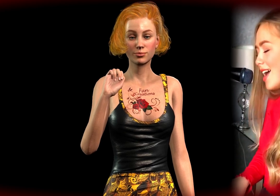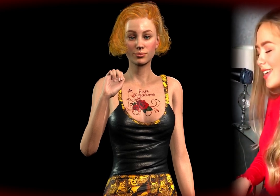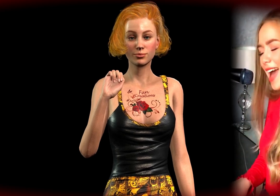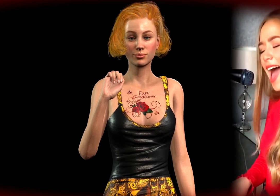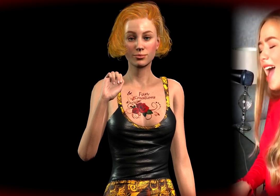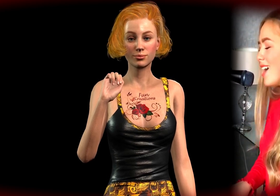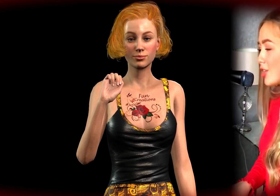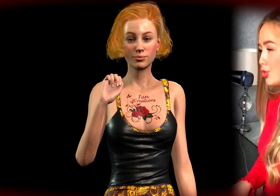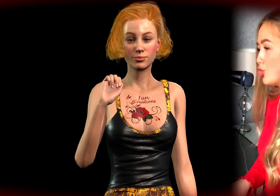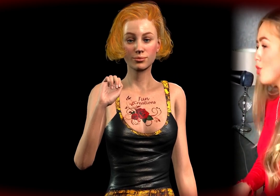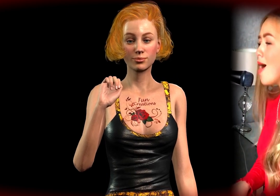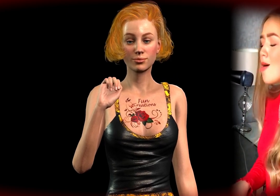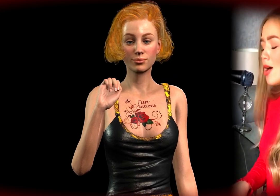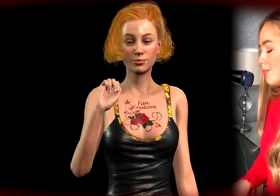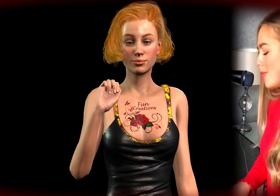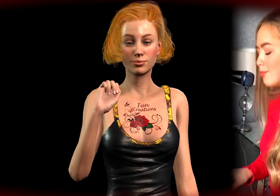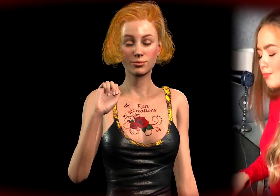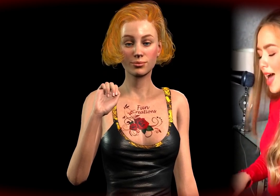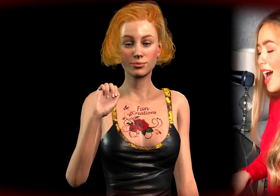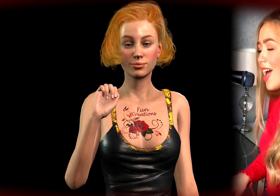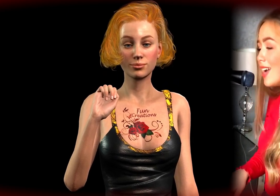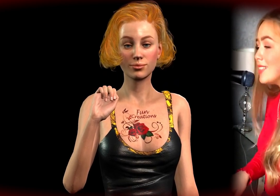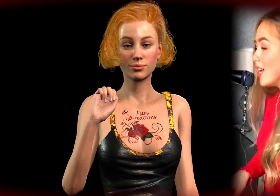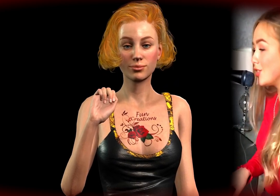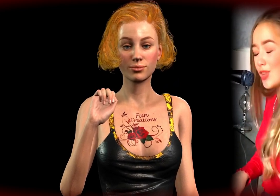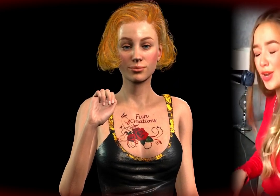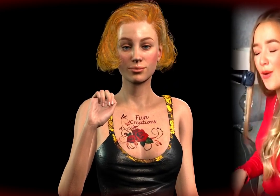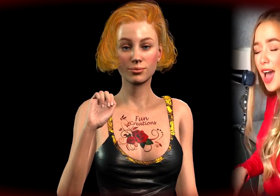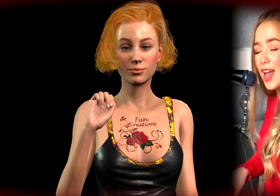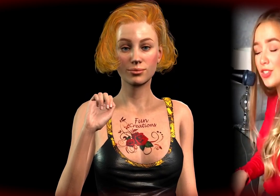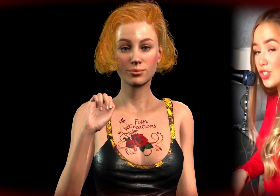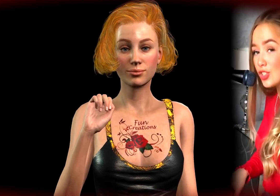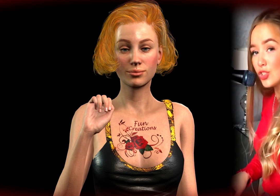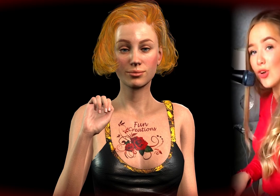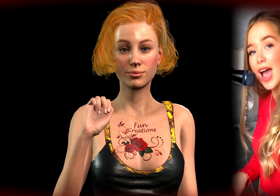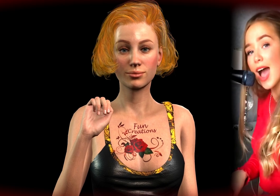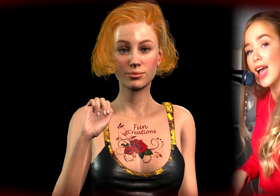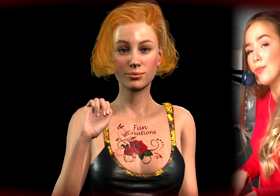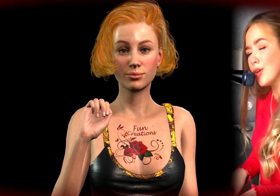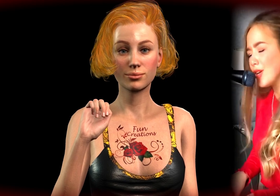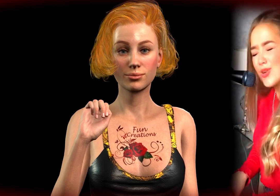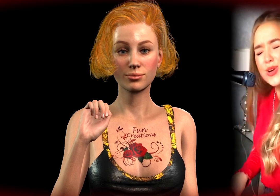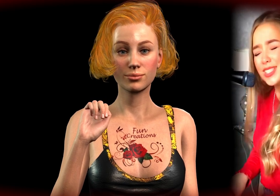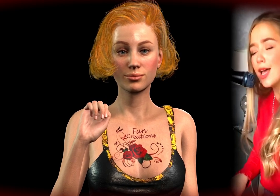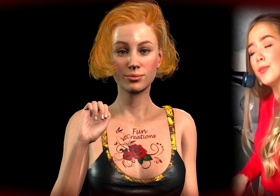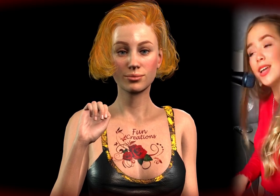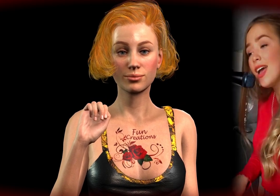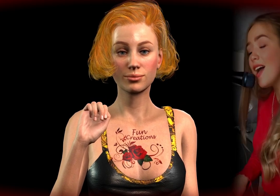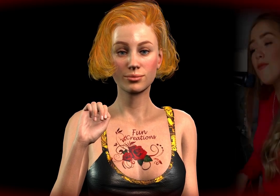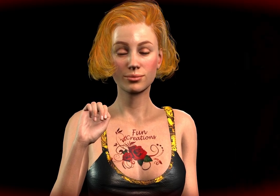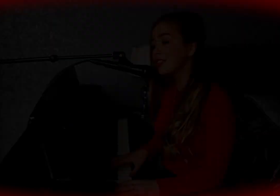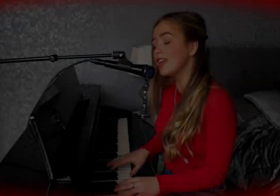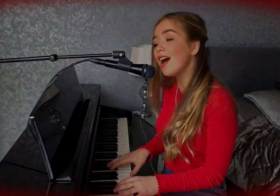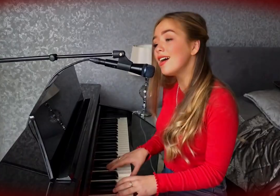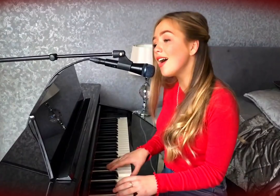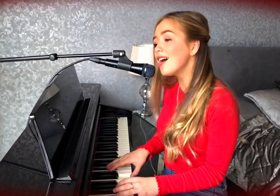can't control my mind. I don't know what else to try, but you tell me every time.